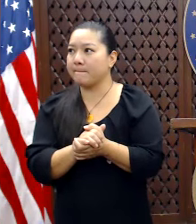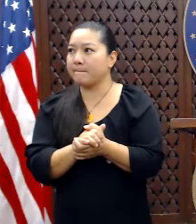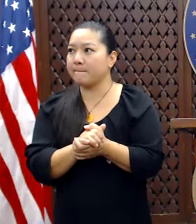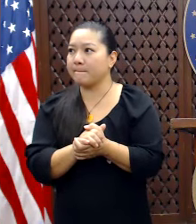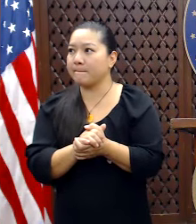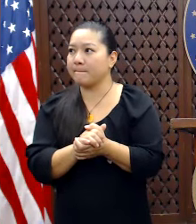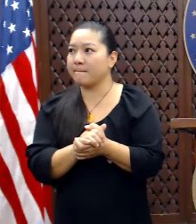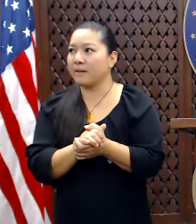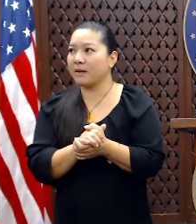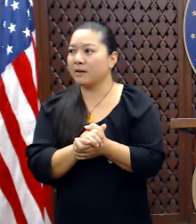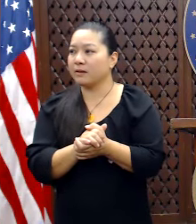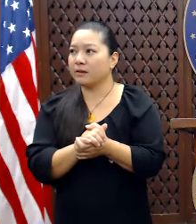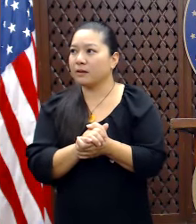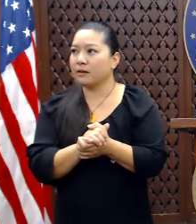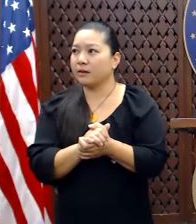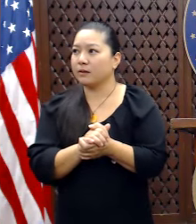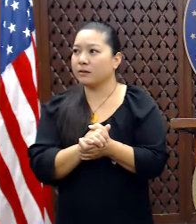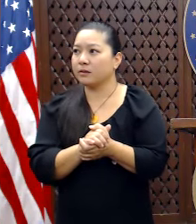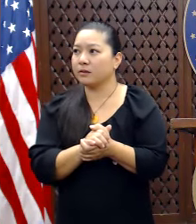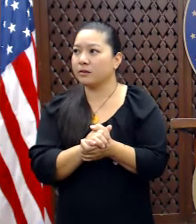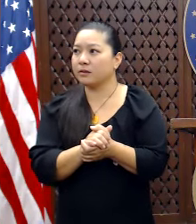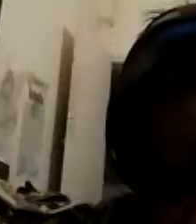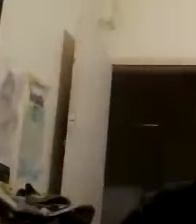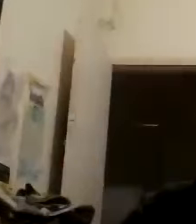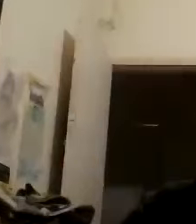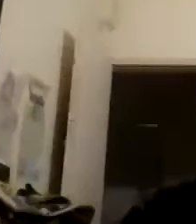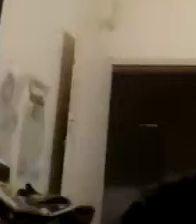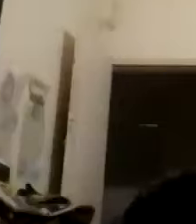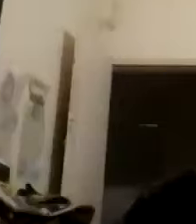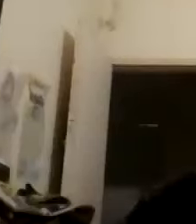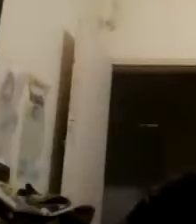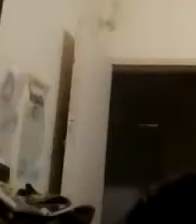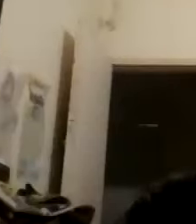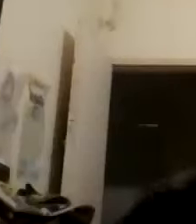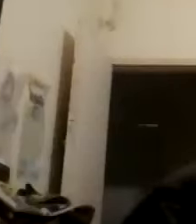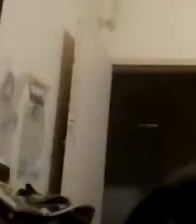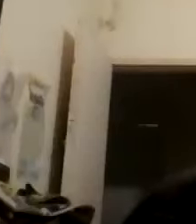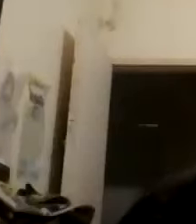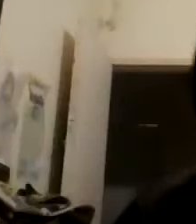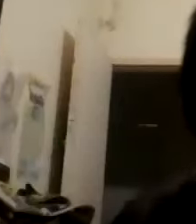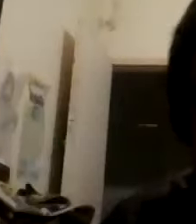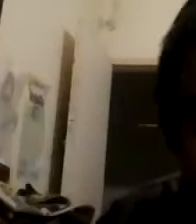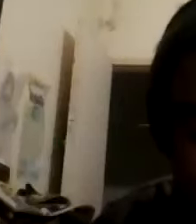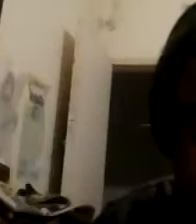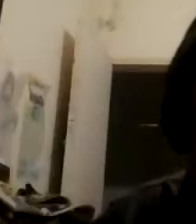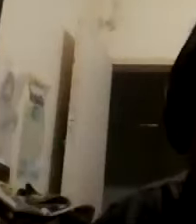Wait. Phil, is your mic on, Phil? Yes, ma'am. Go ahead.